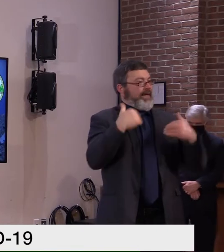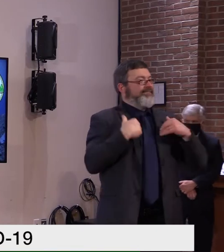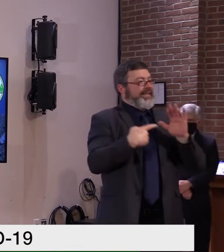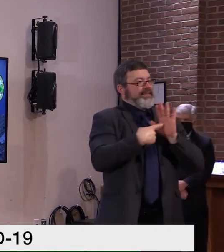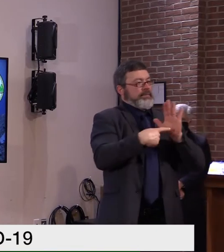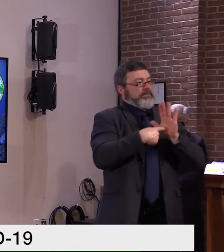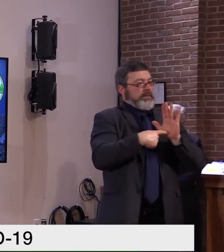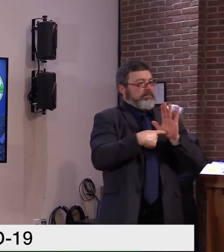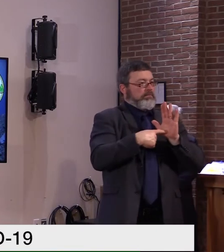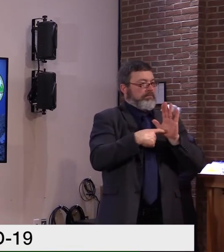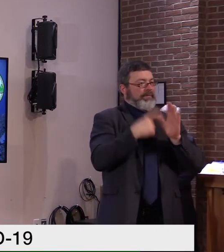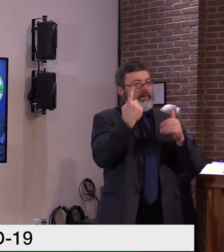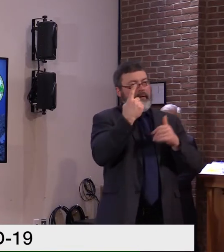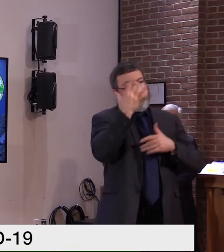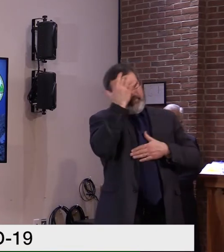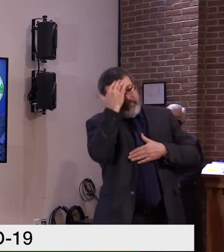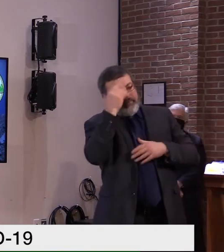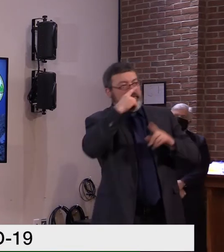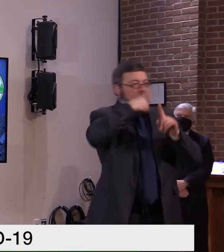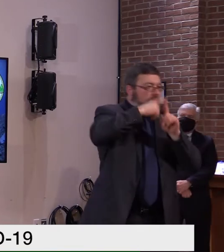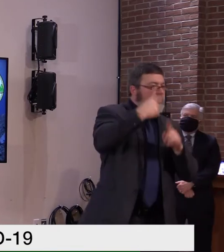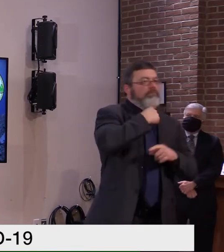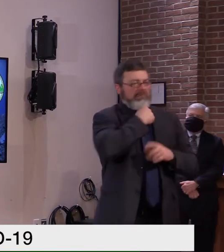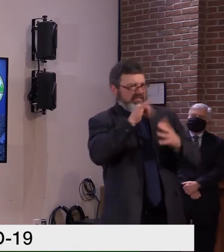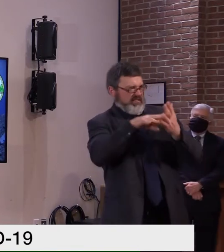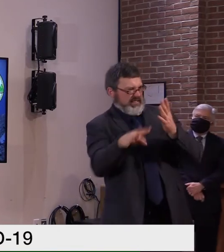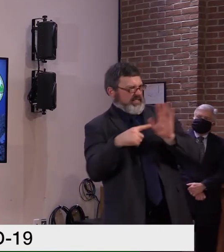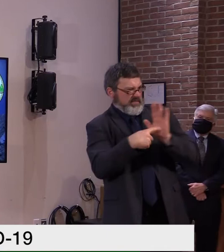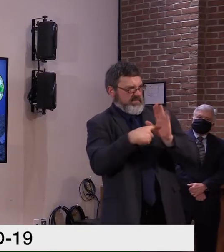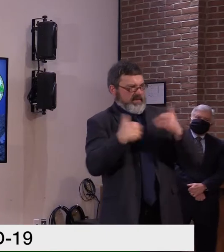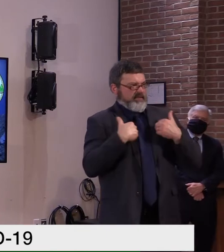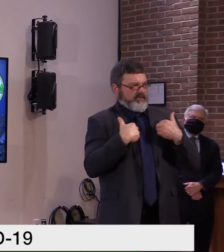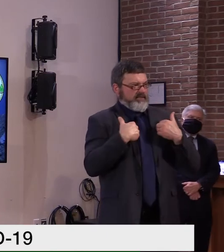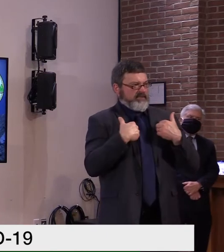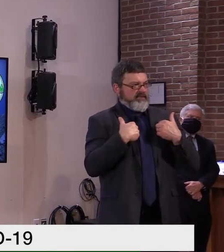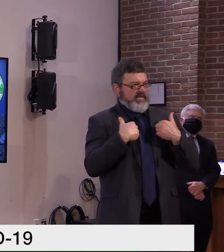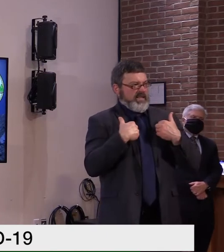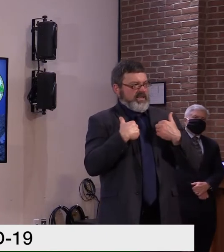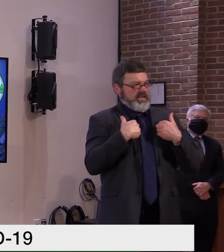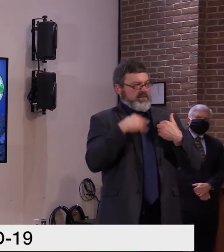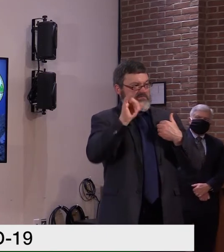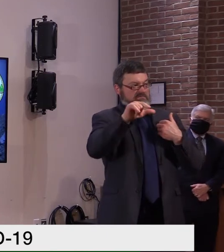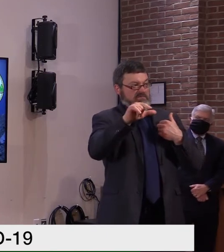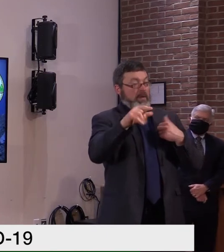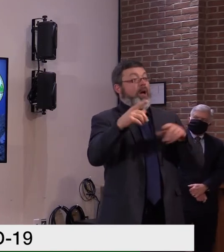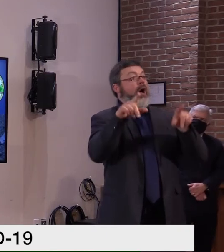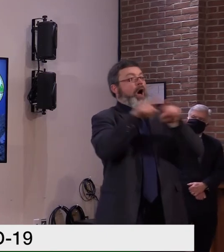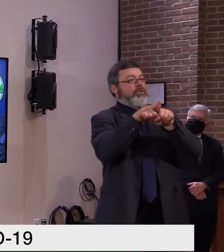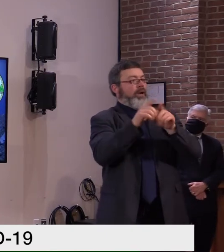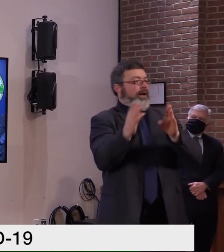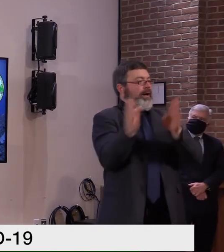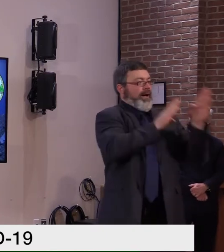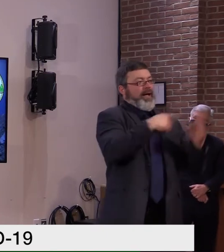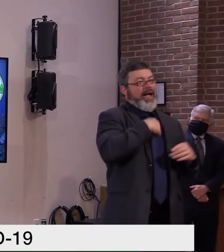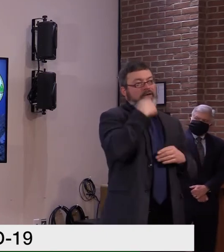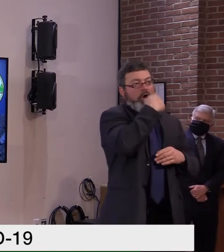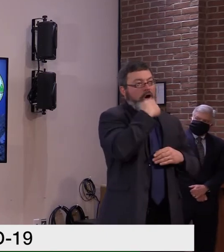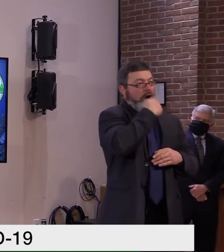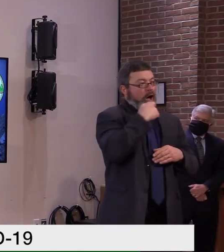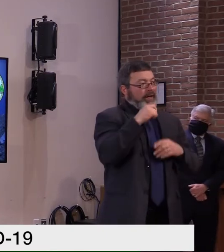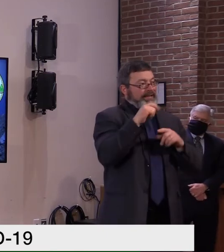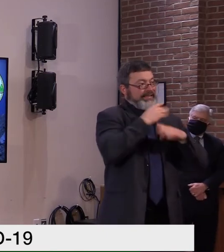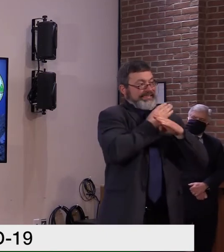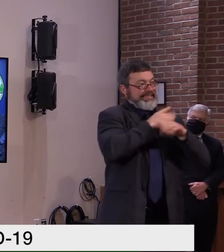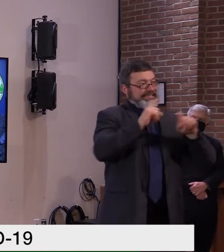and tested positive on an antigen test and has symptoms of COVID-19 or epidemiologic